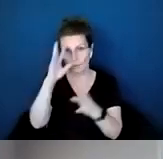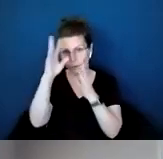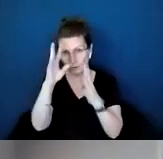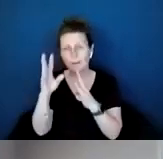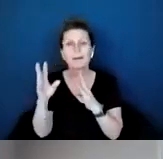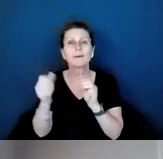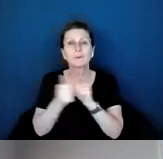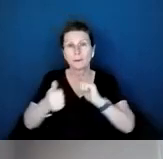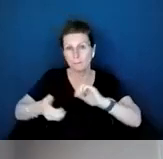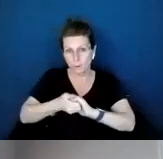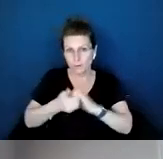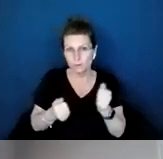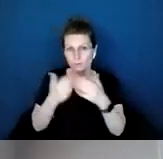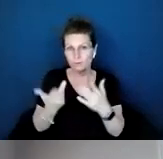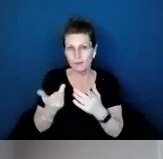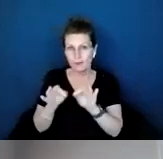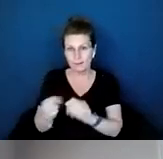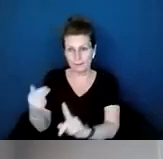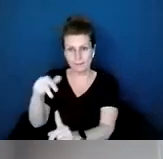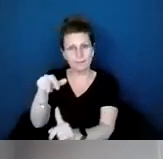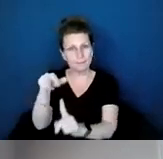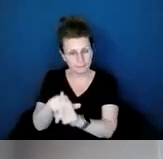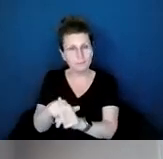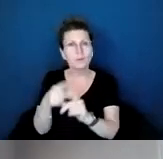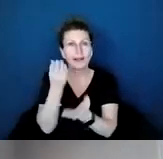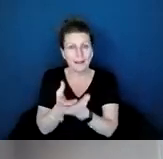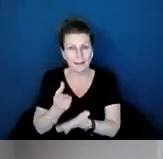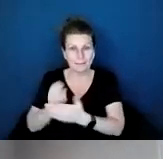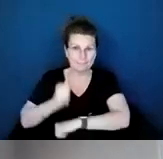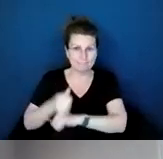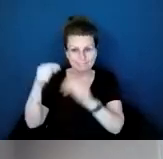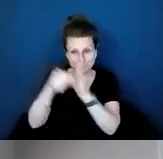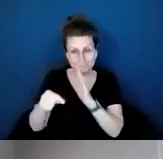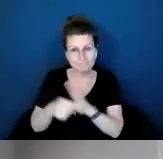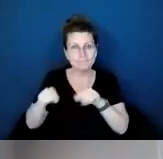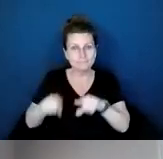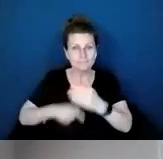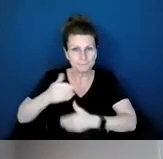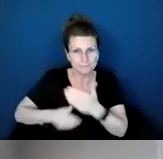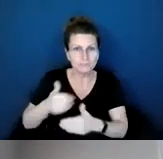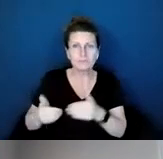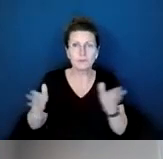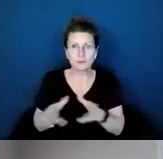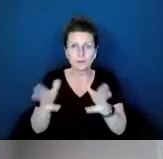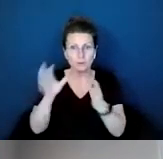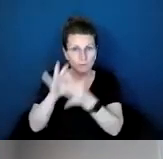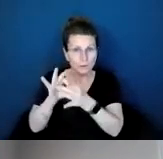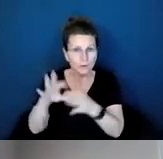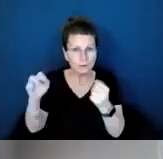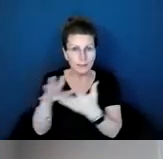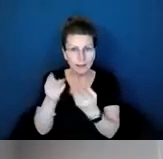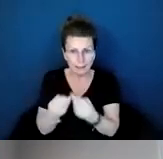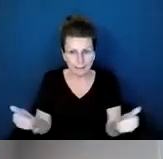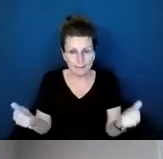provide relevant evidence-based resources for practices through the Promoting Relationships and Eliminating